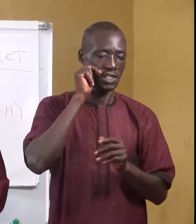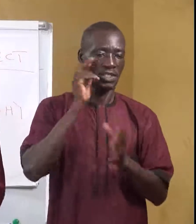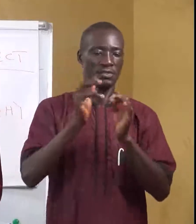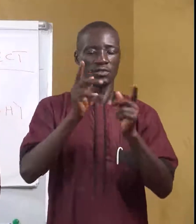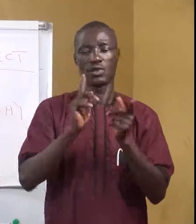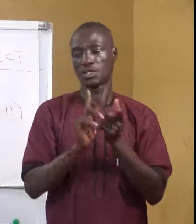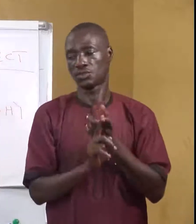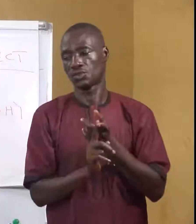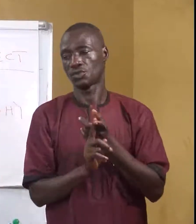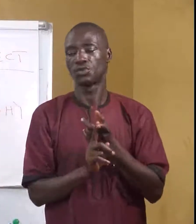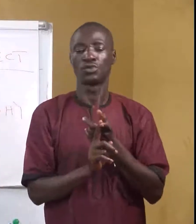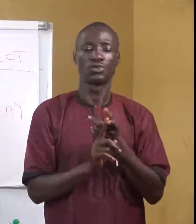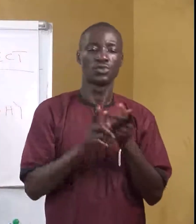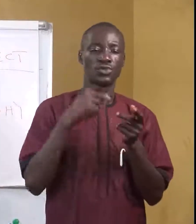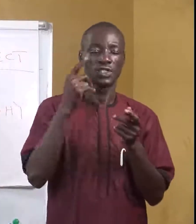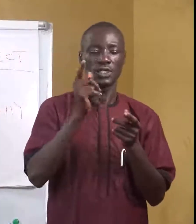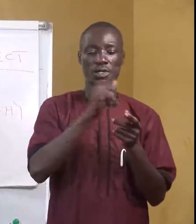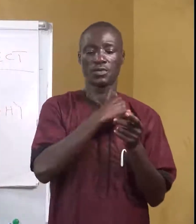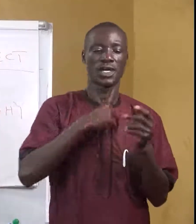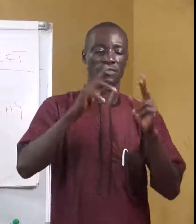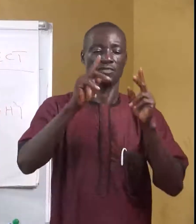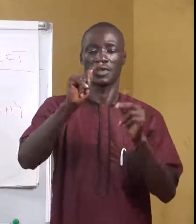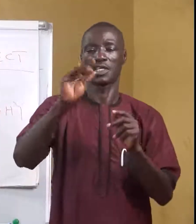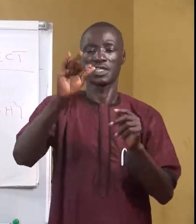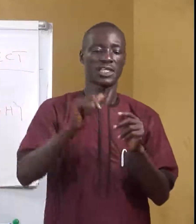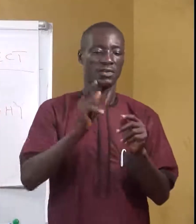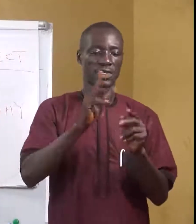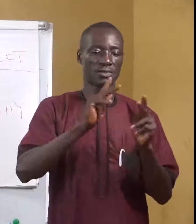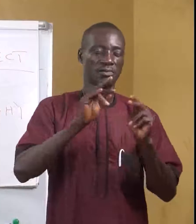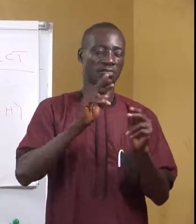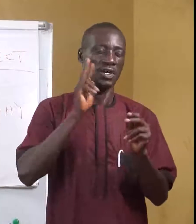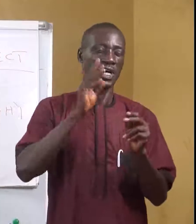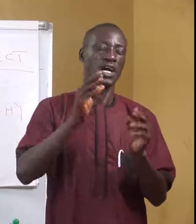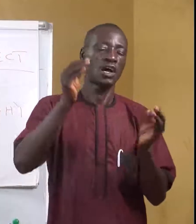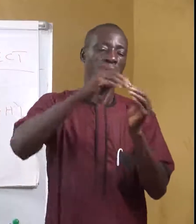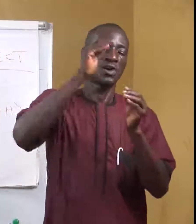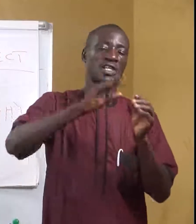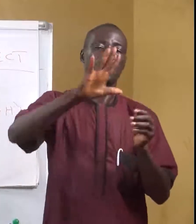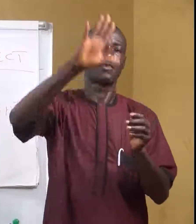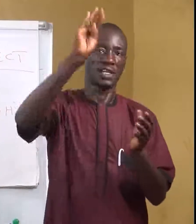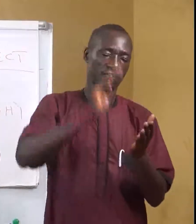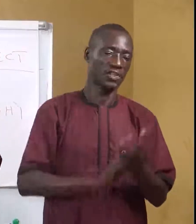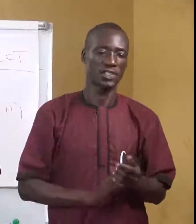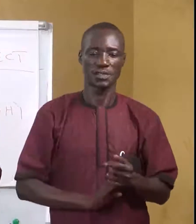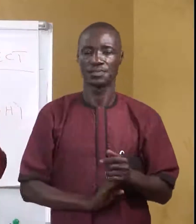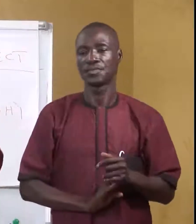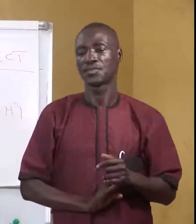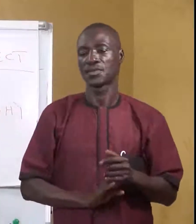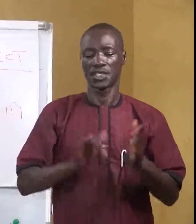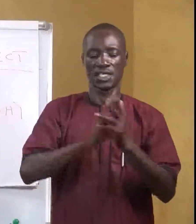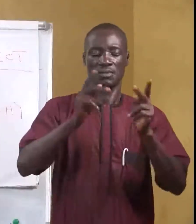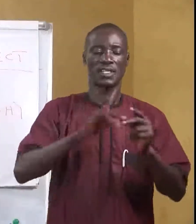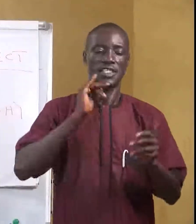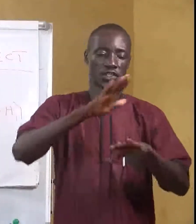say, in Nigeria, where a town where people are more than 5,000, about 5,000, the place